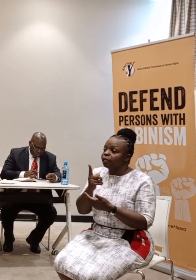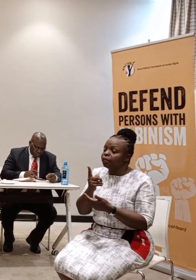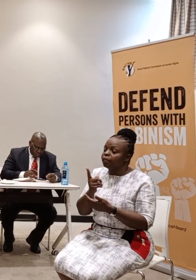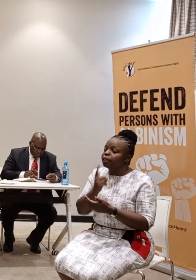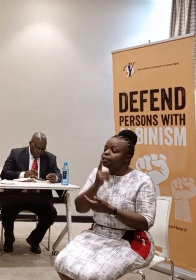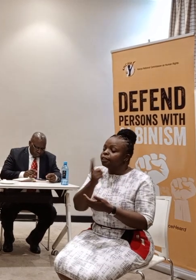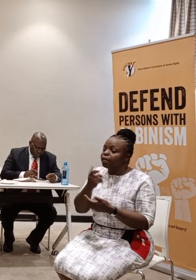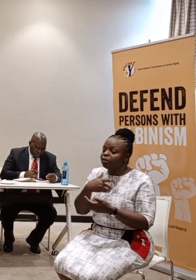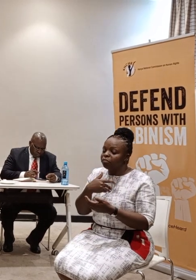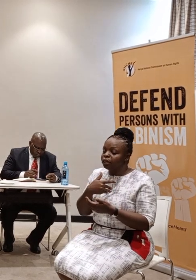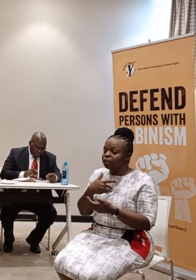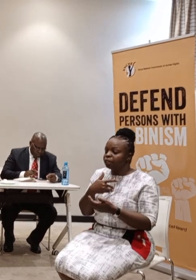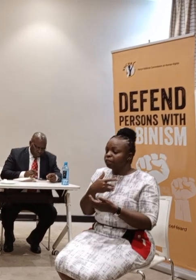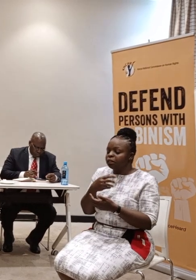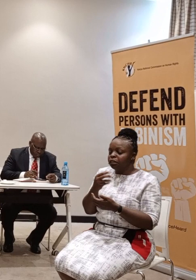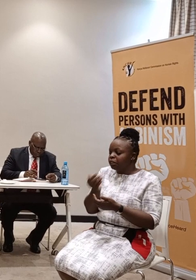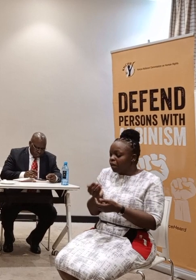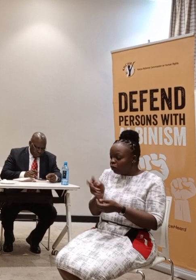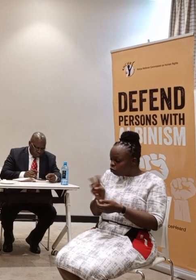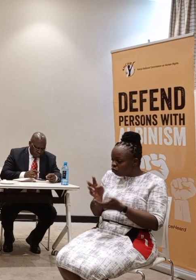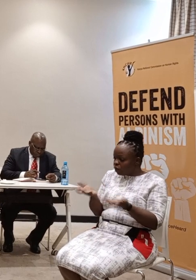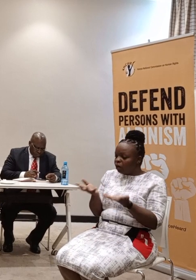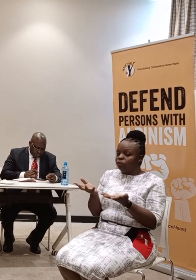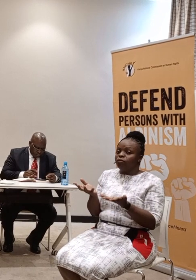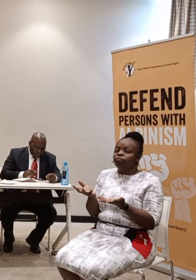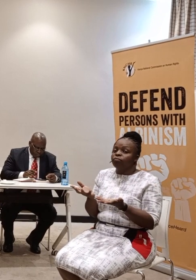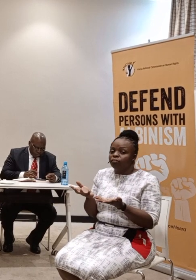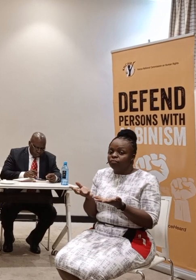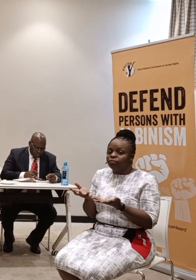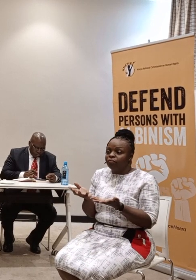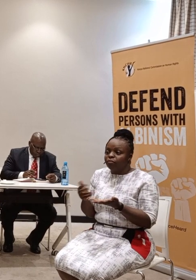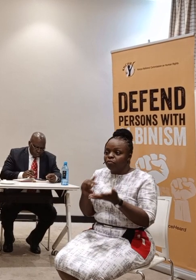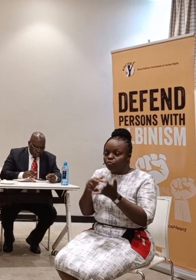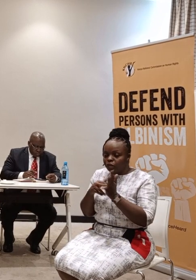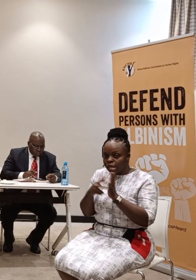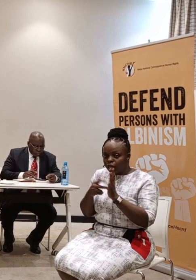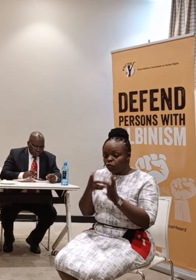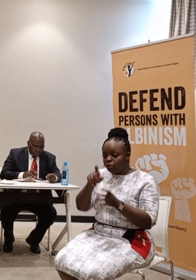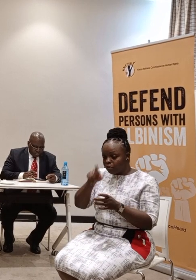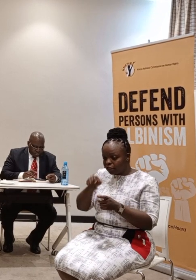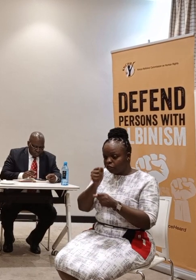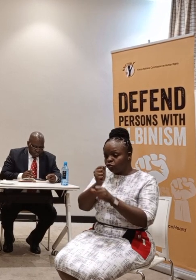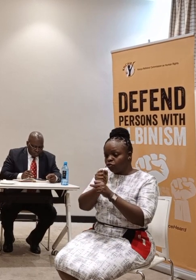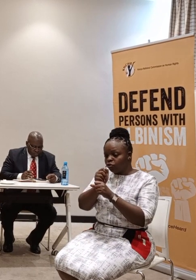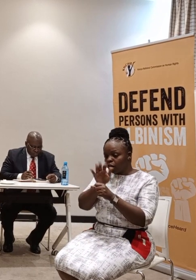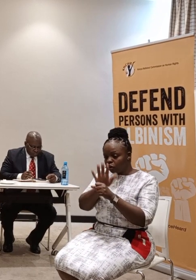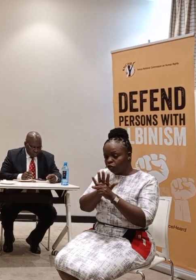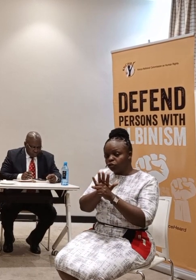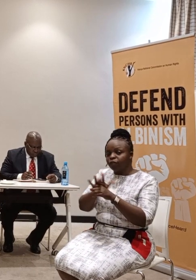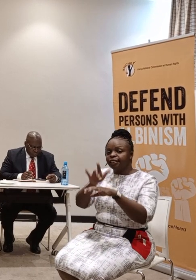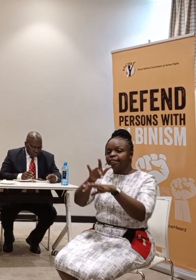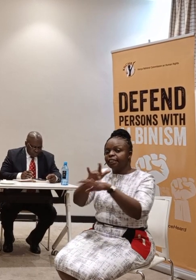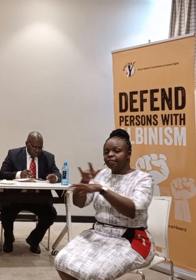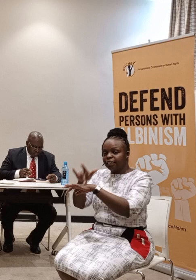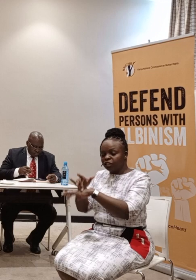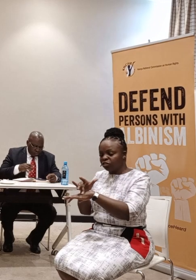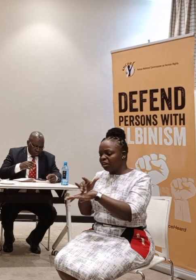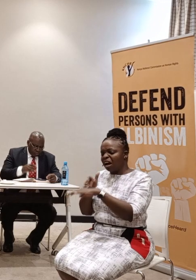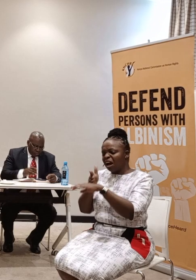mtoto anakaaje, you know? So what are we doing? I think we need to do a lot of sensitization, not only